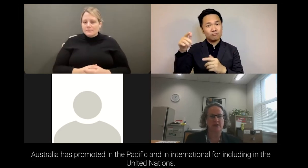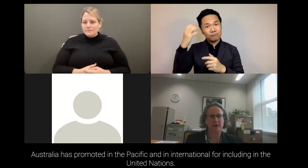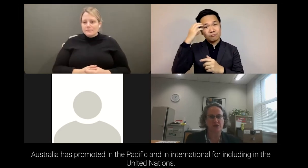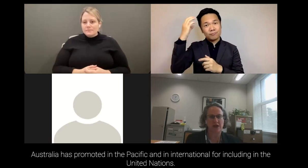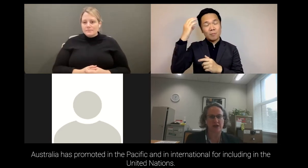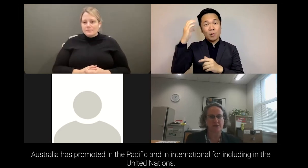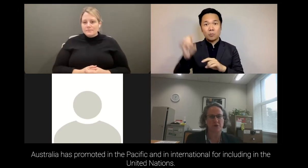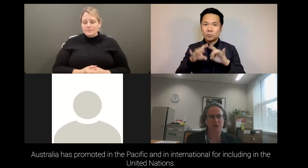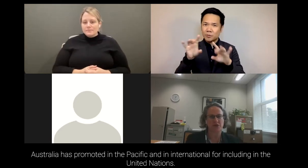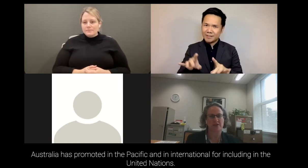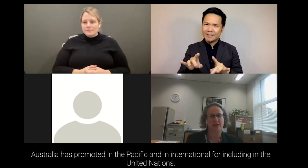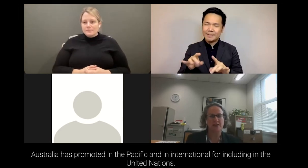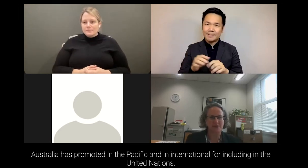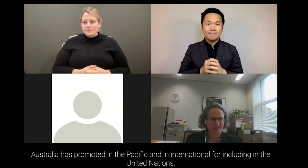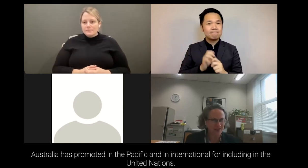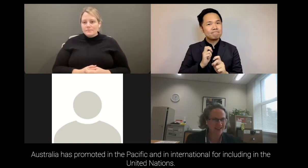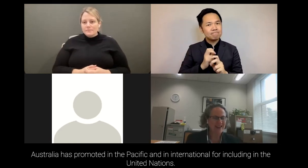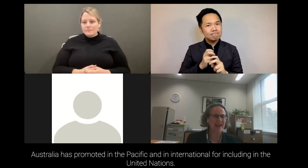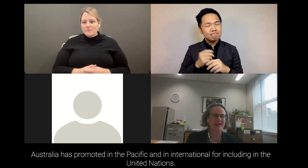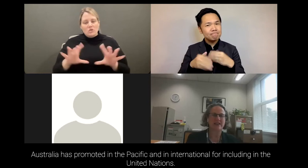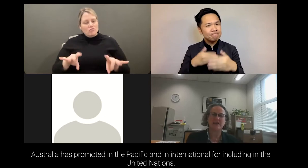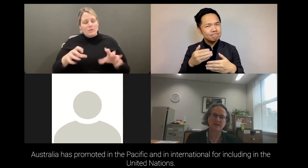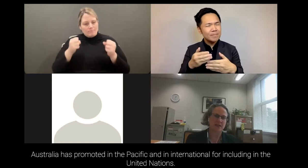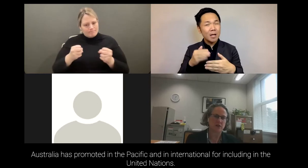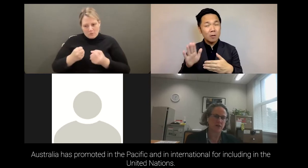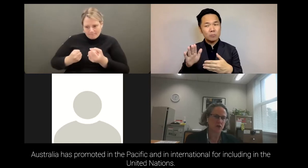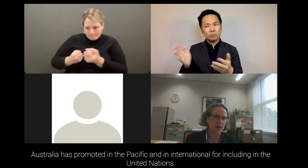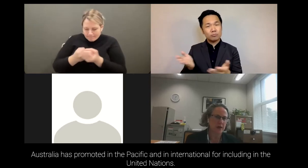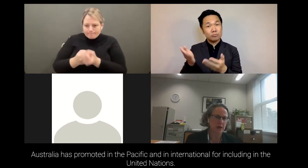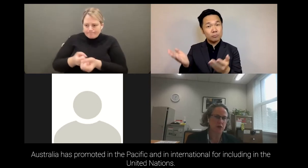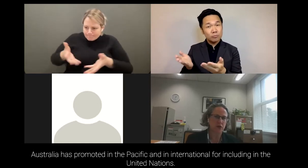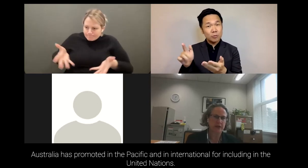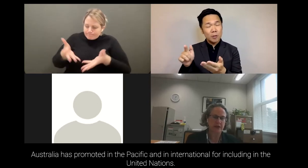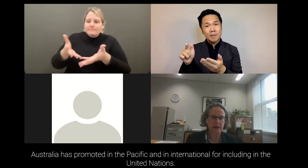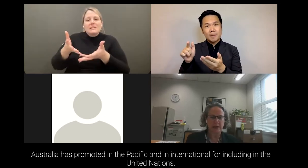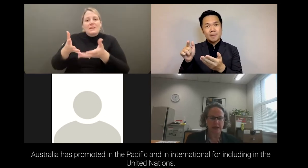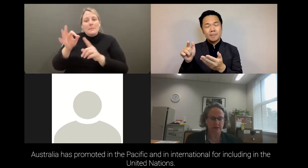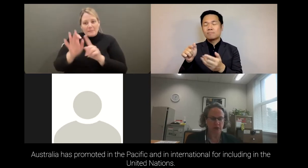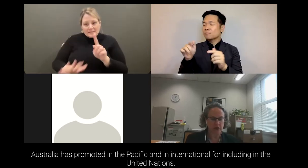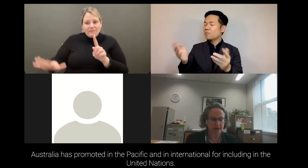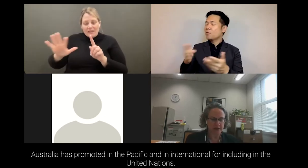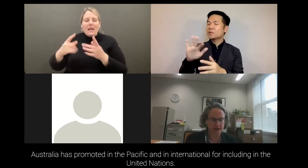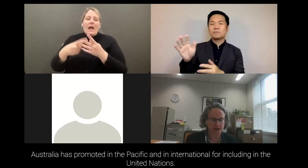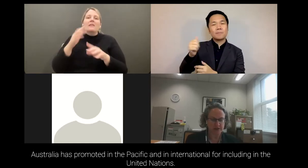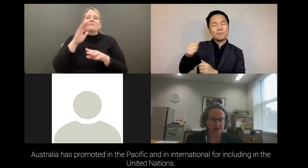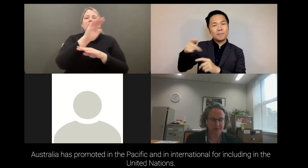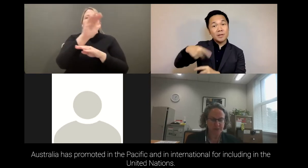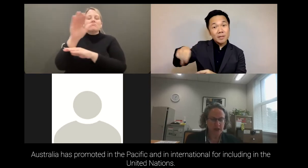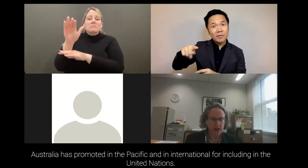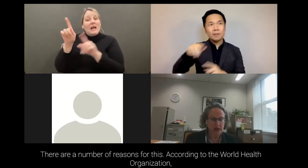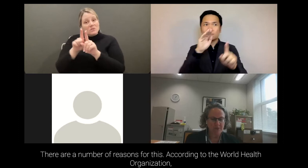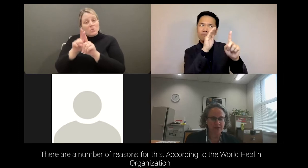that Australia has promoted in the Pacific and in international fora, including in the United